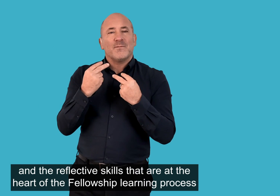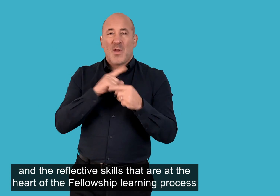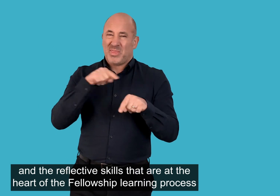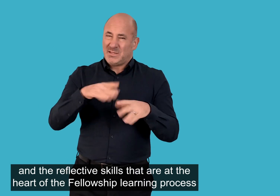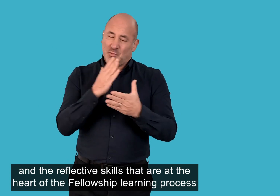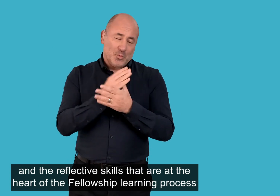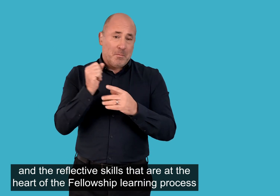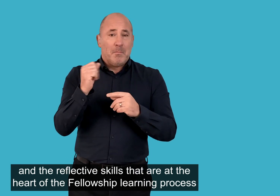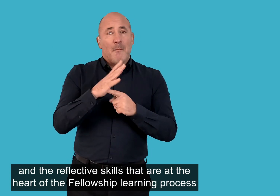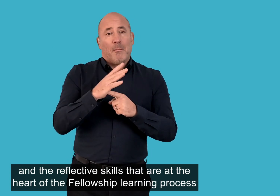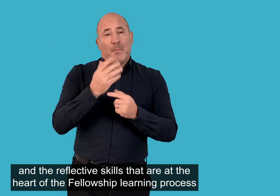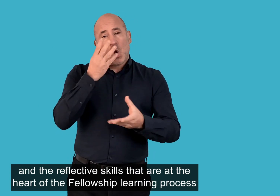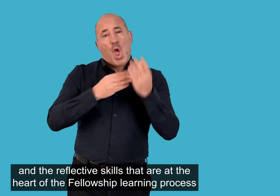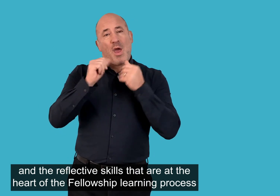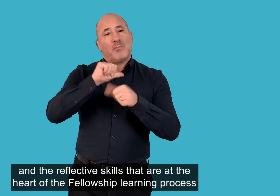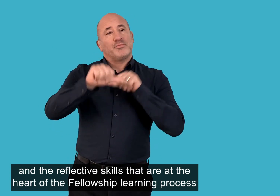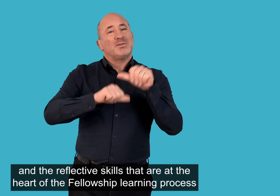learning process,